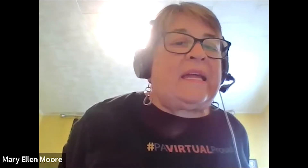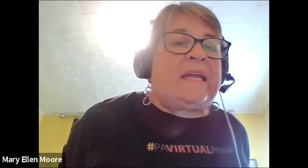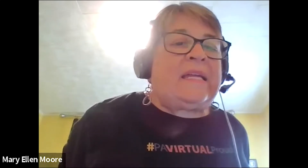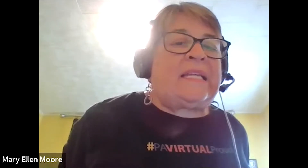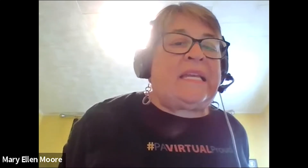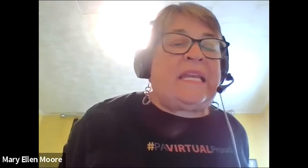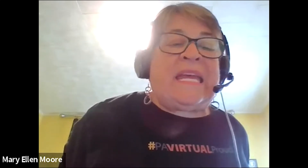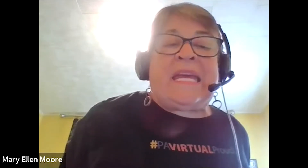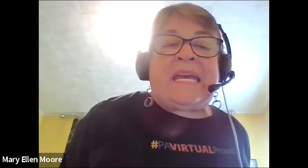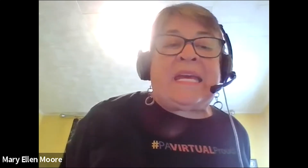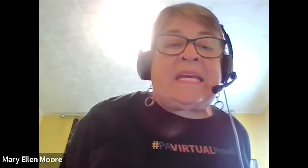Is it Nee?